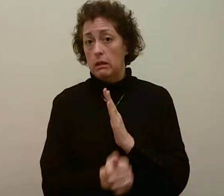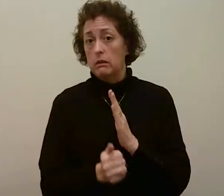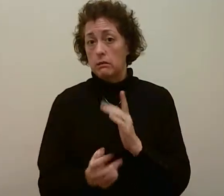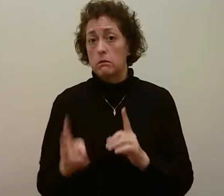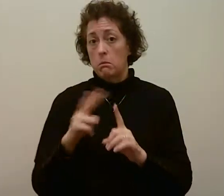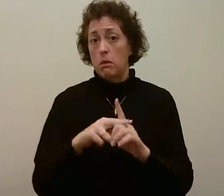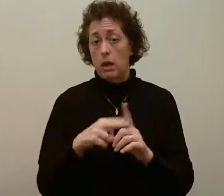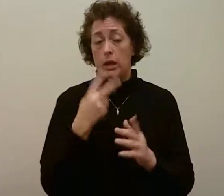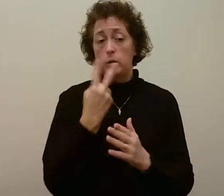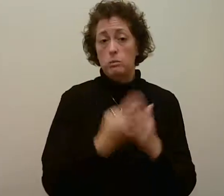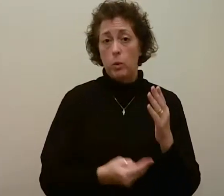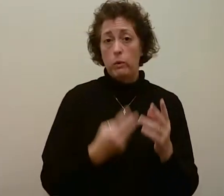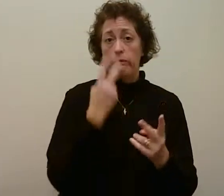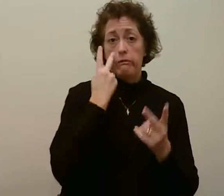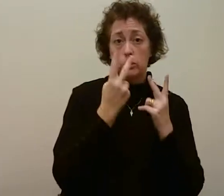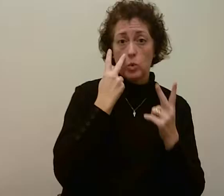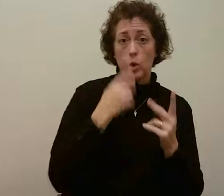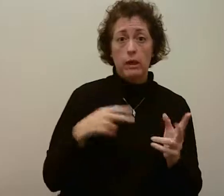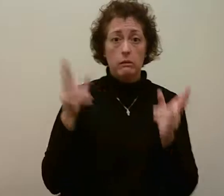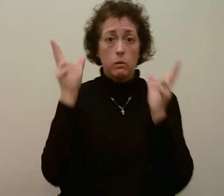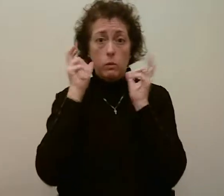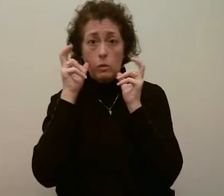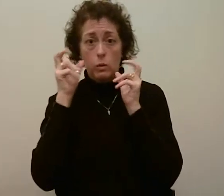and auditory recognition skills.